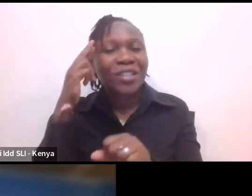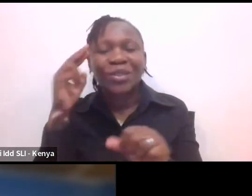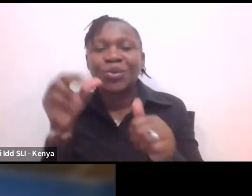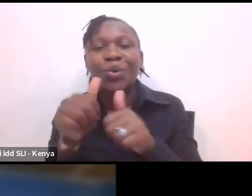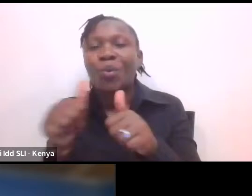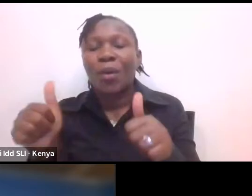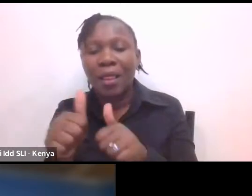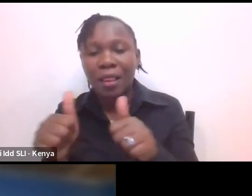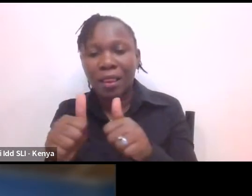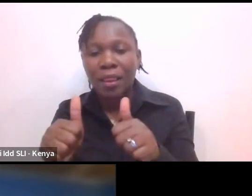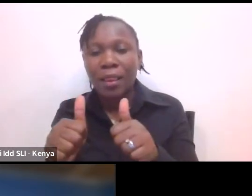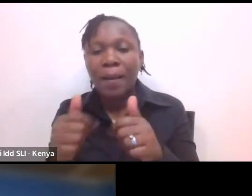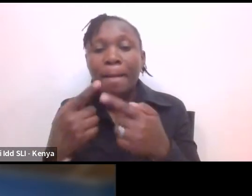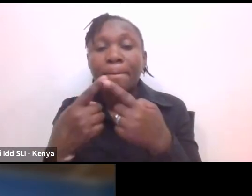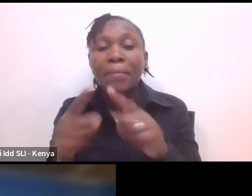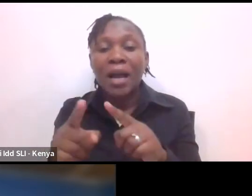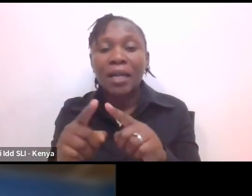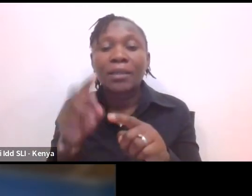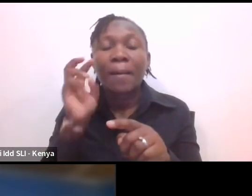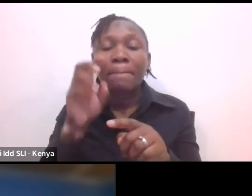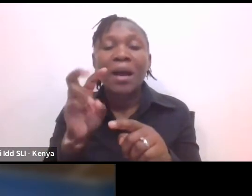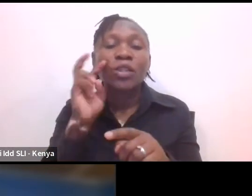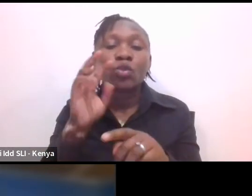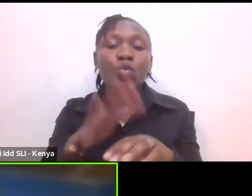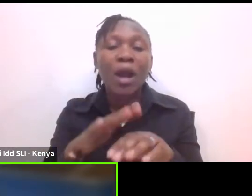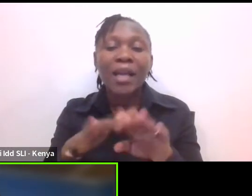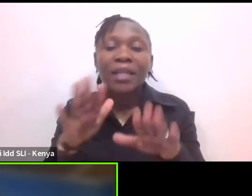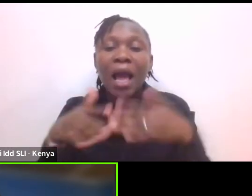the means of making the journey, of doing the